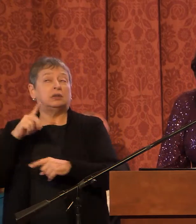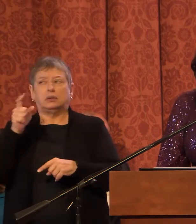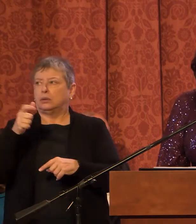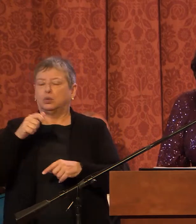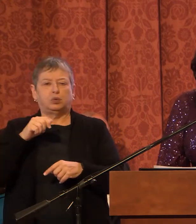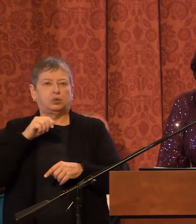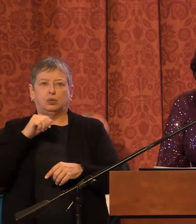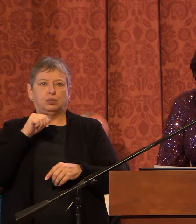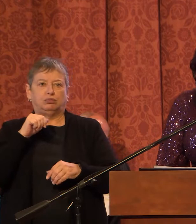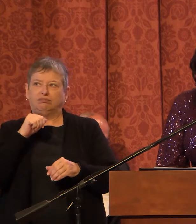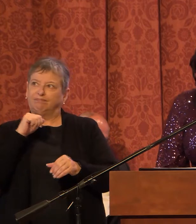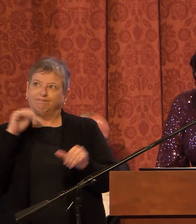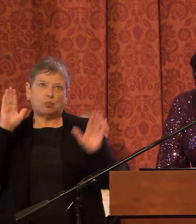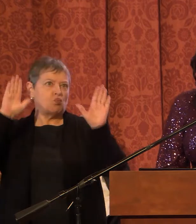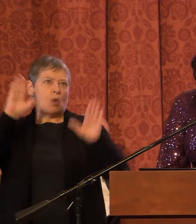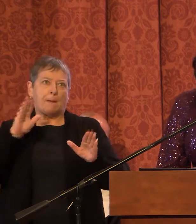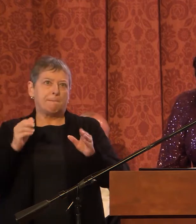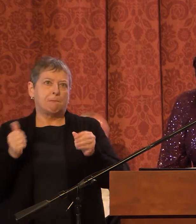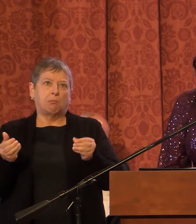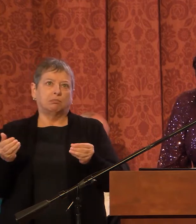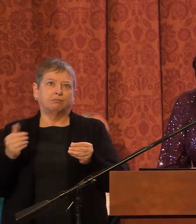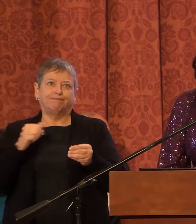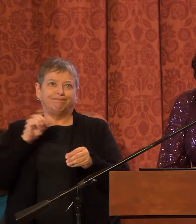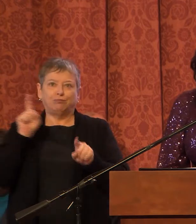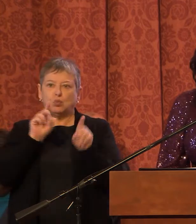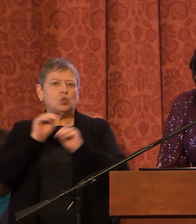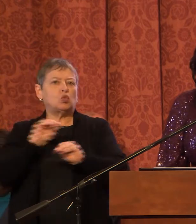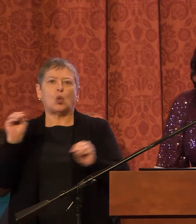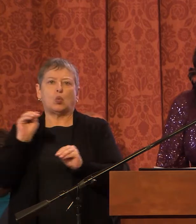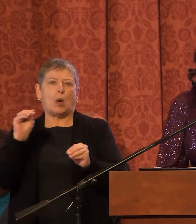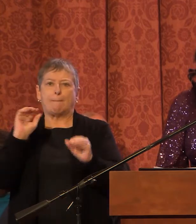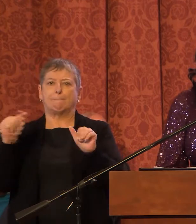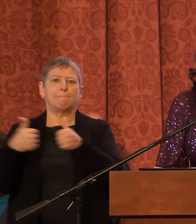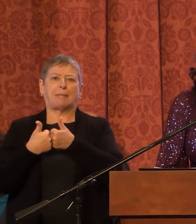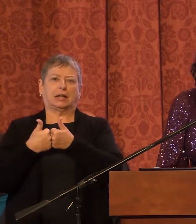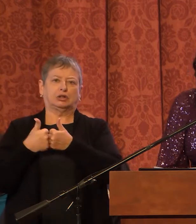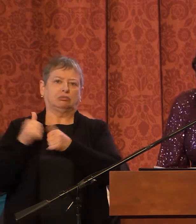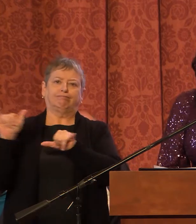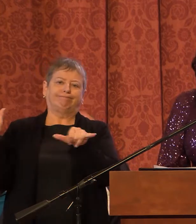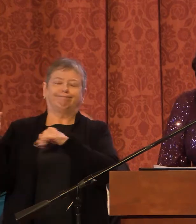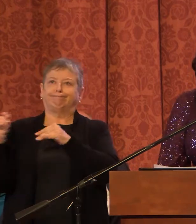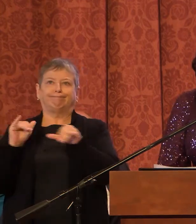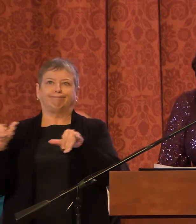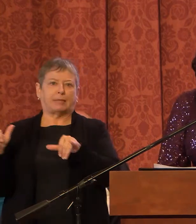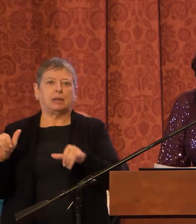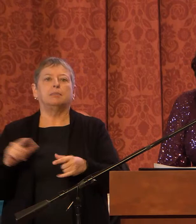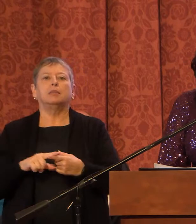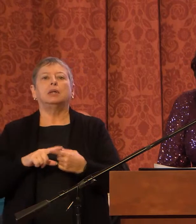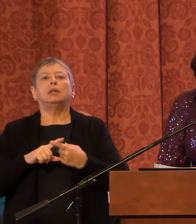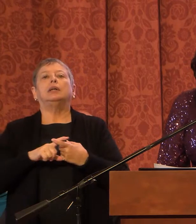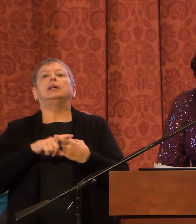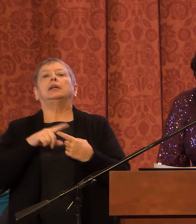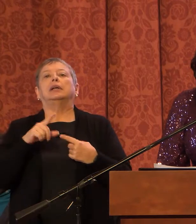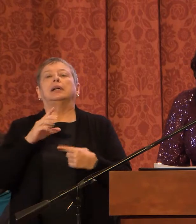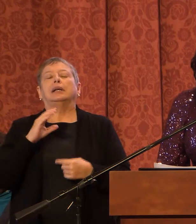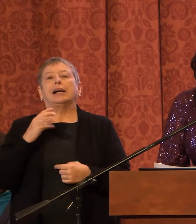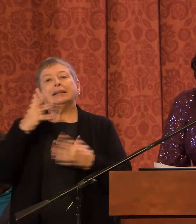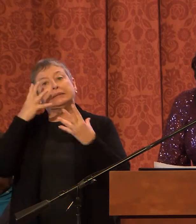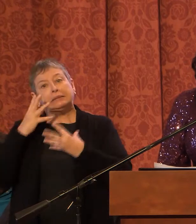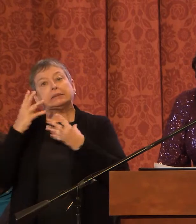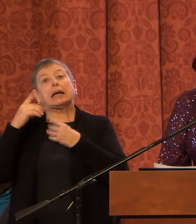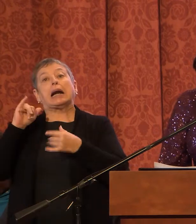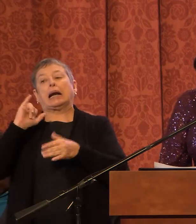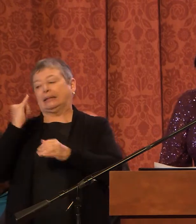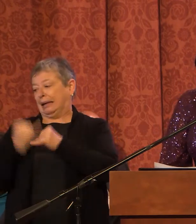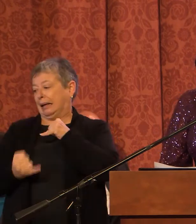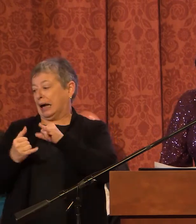of our state. It is bittersweet that this is our last Gold Awards of his administration. It